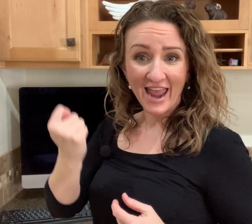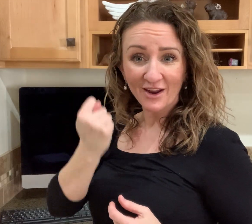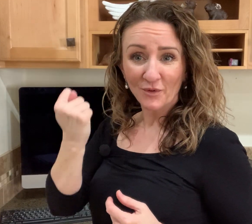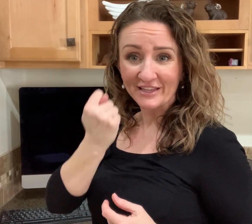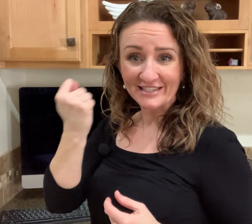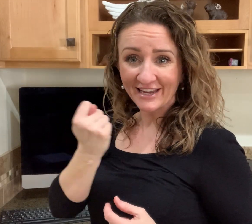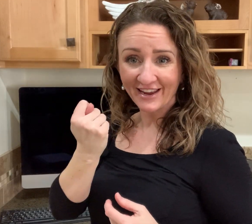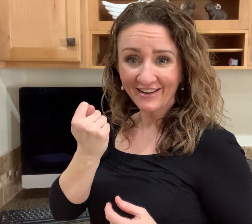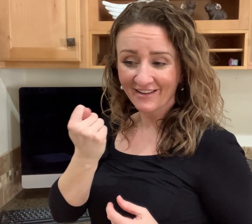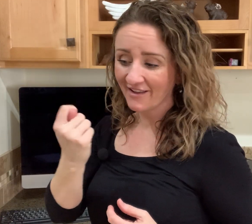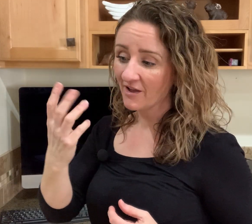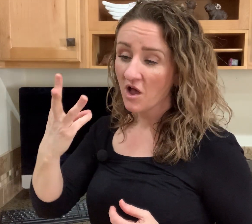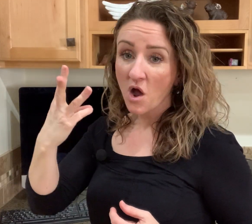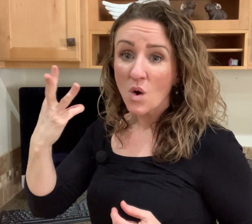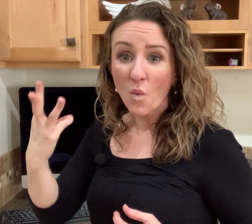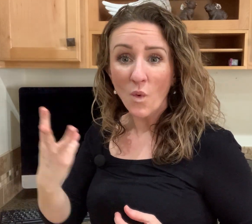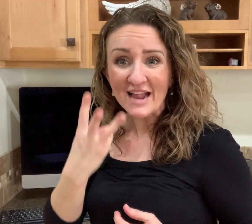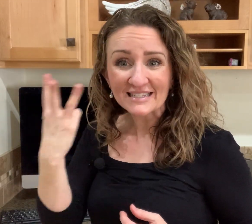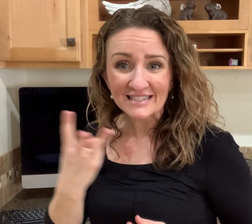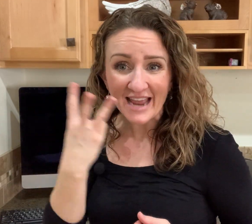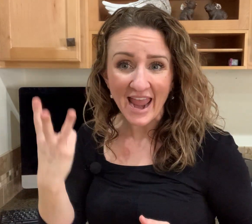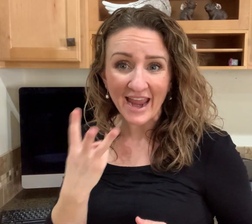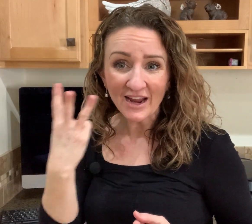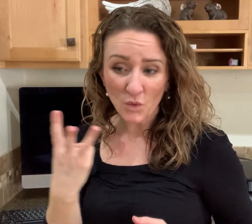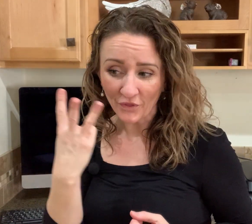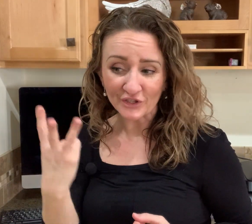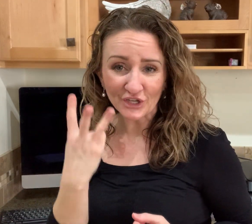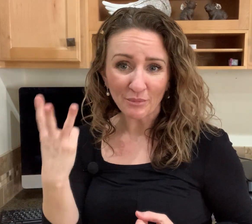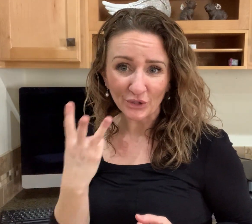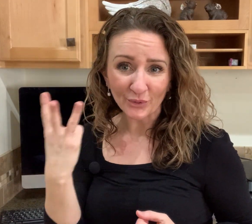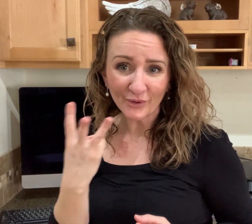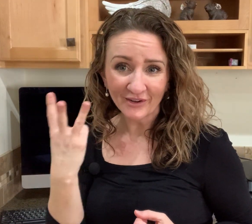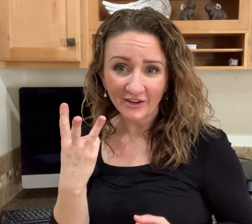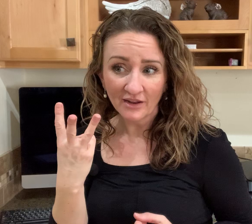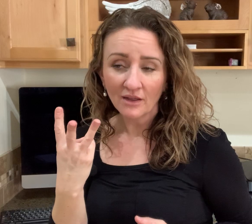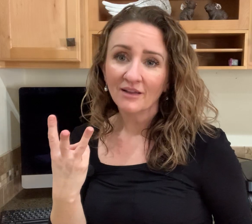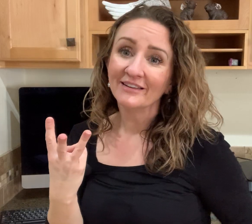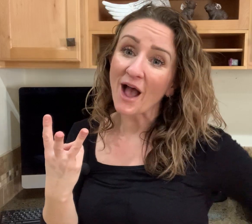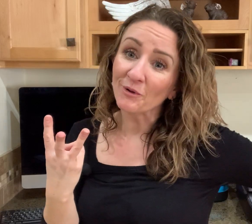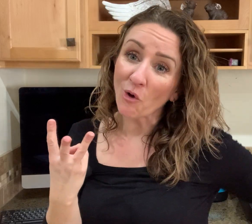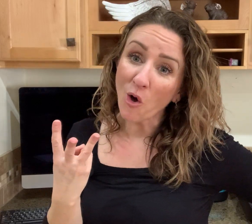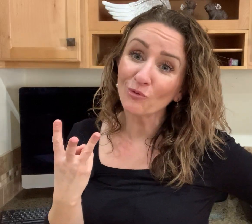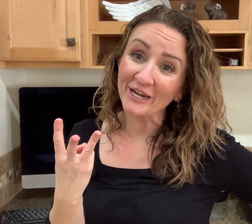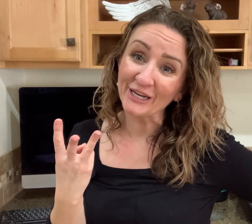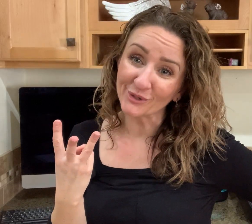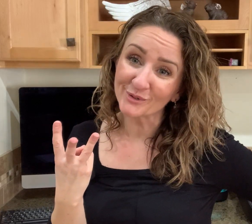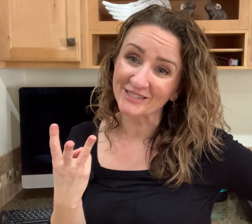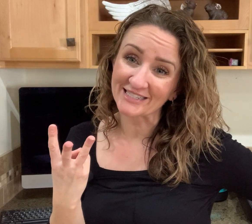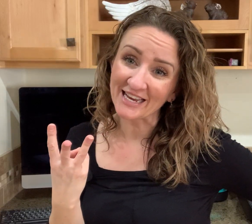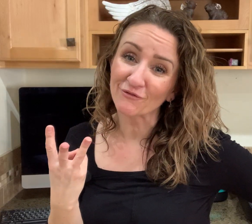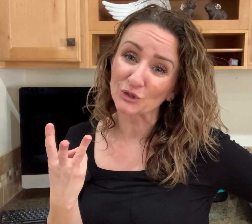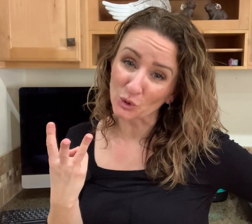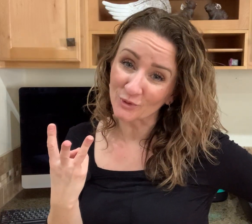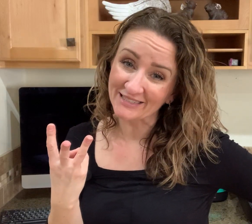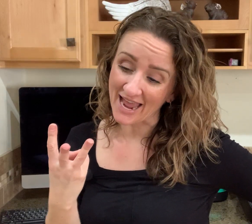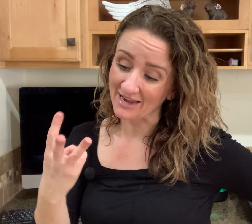Tuesday with a T, Wednesday with the W. Now we already used the T for Tuesday,